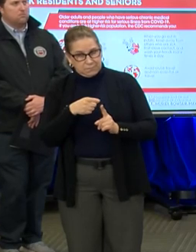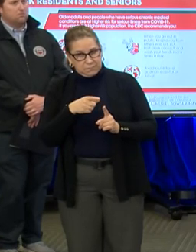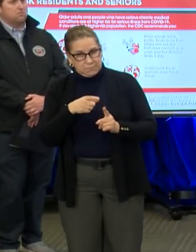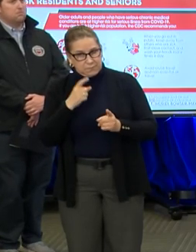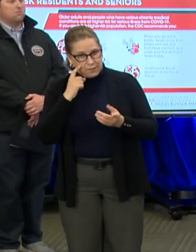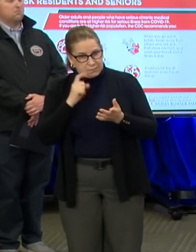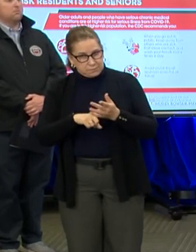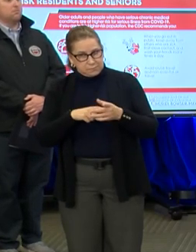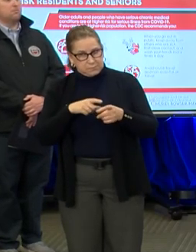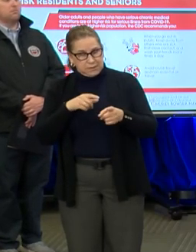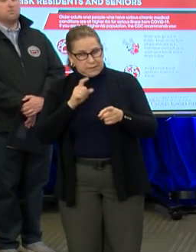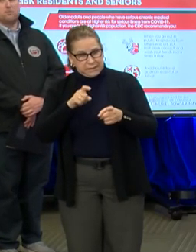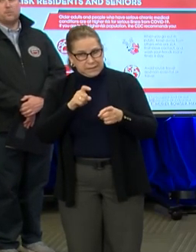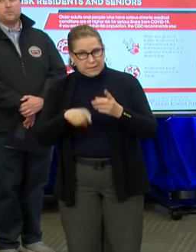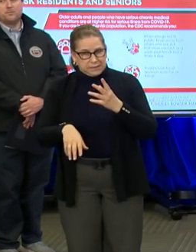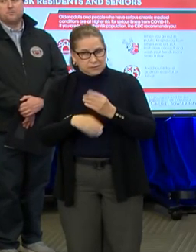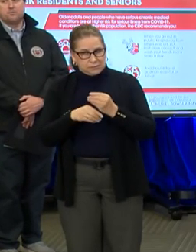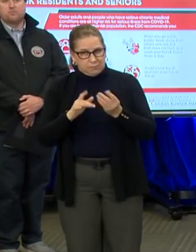support, they would have it.